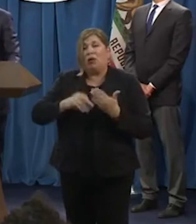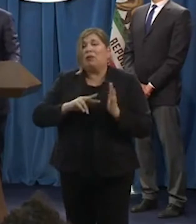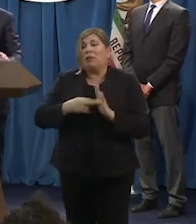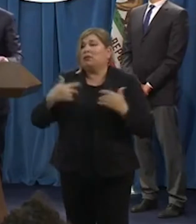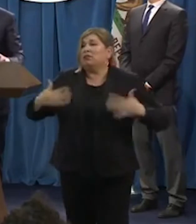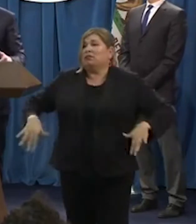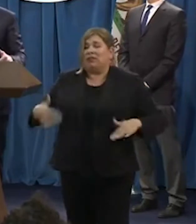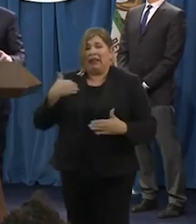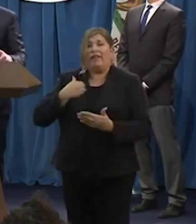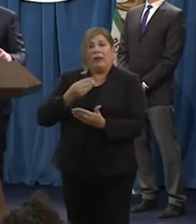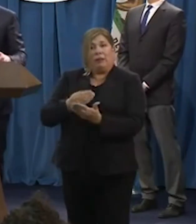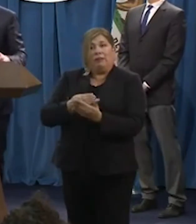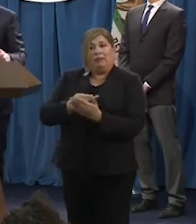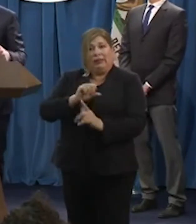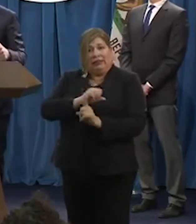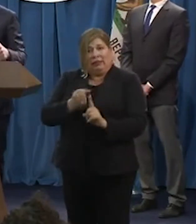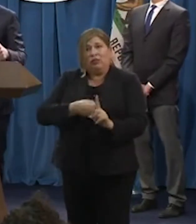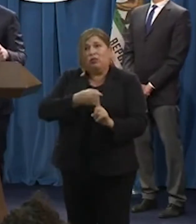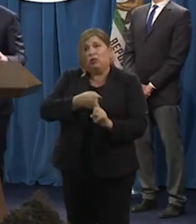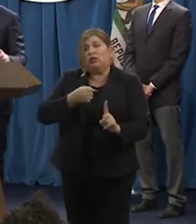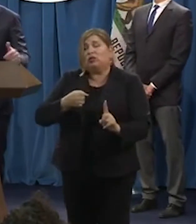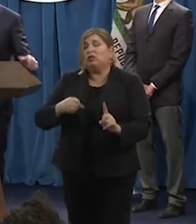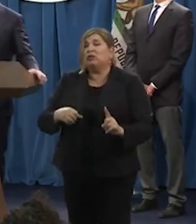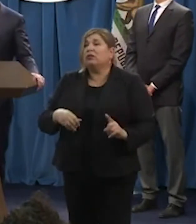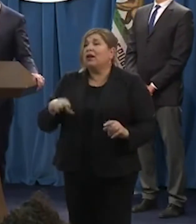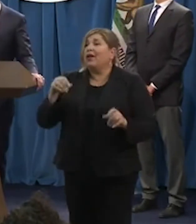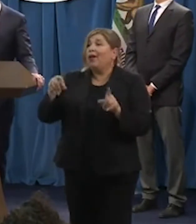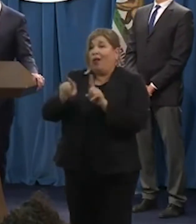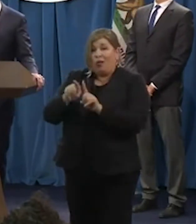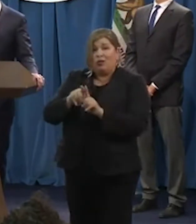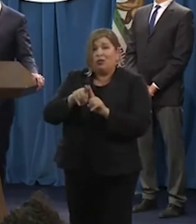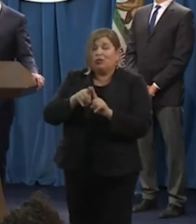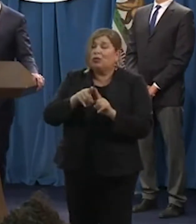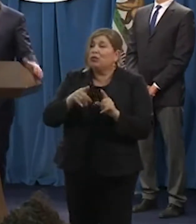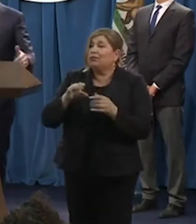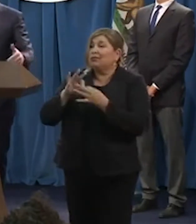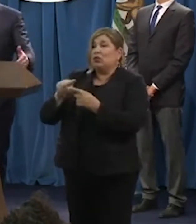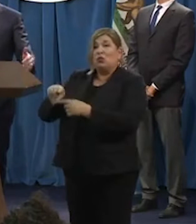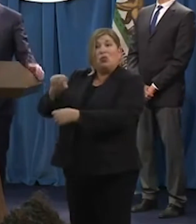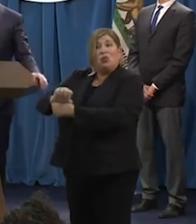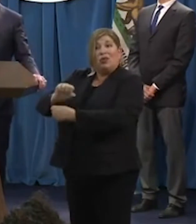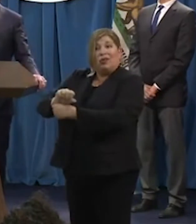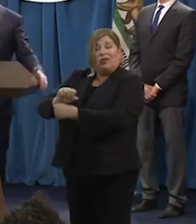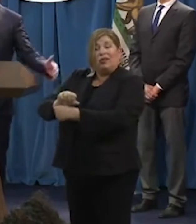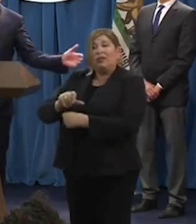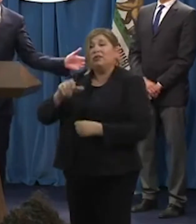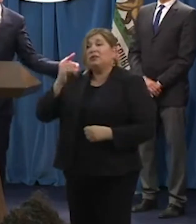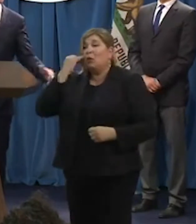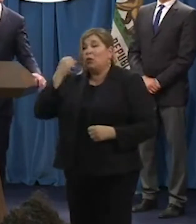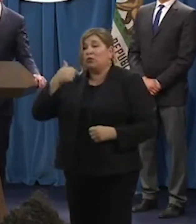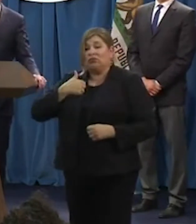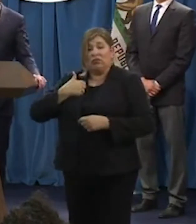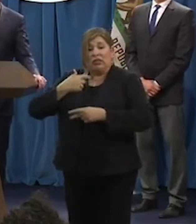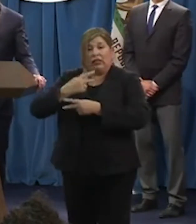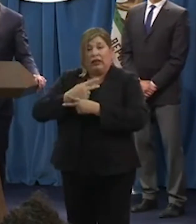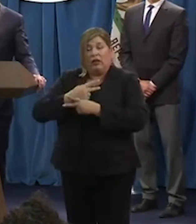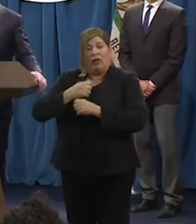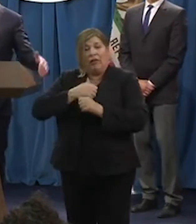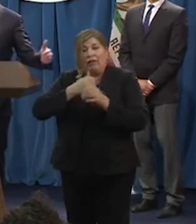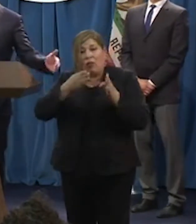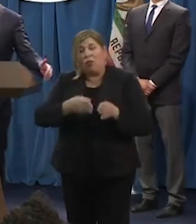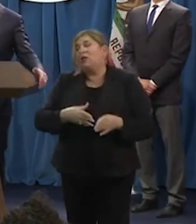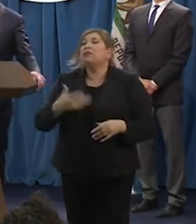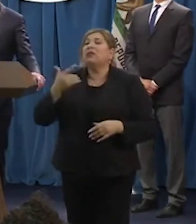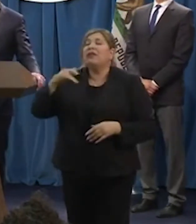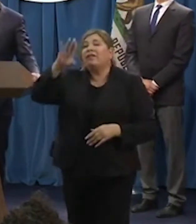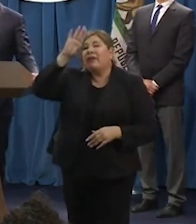consideration and, in closing, a workforce consideration. If you are a caregiver of a loved one, a police